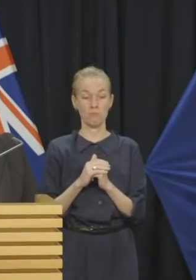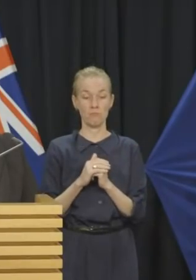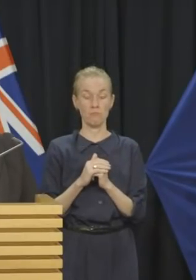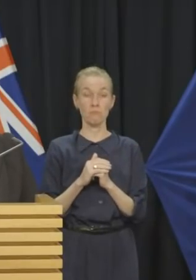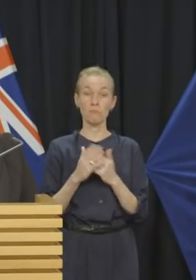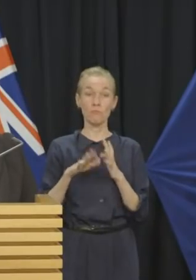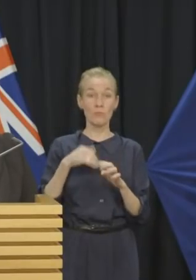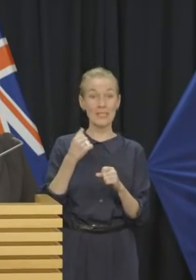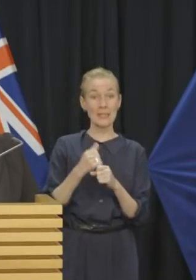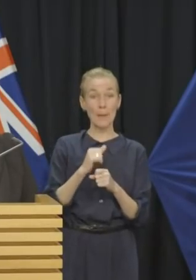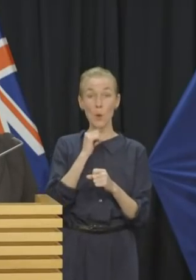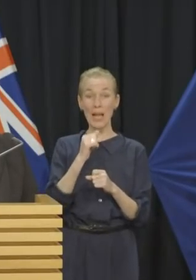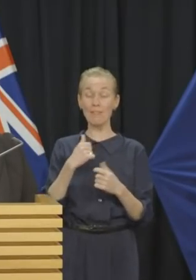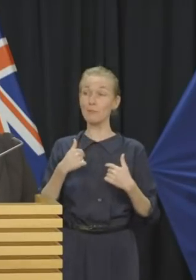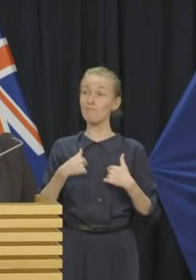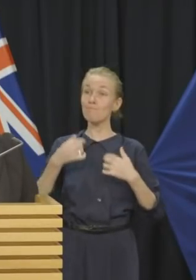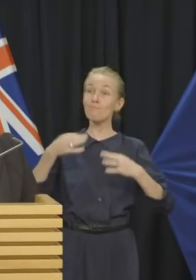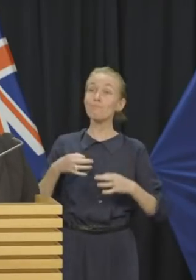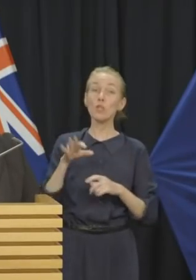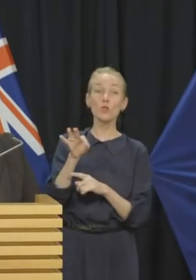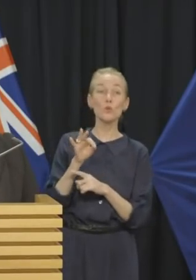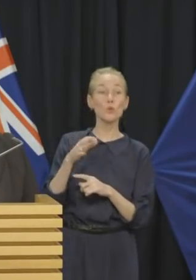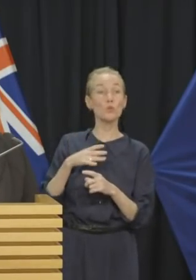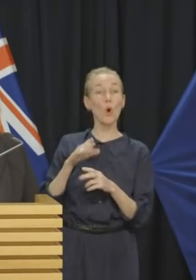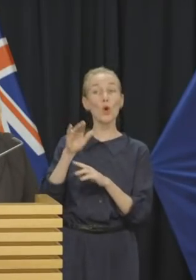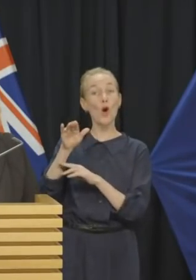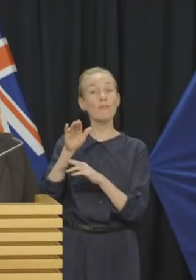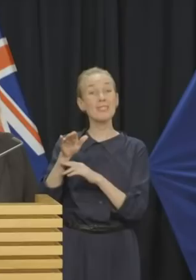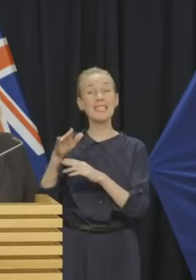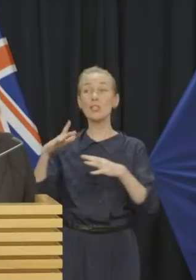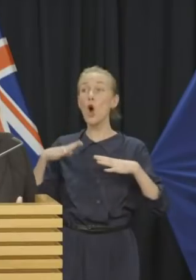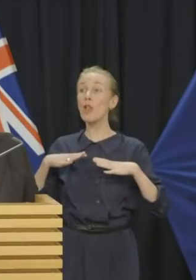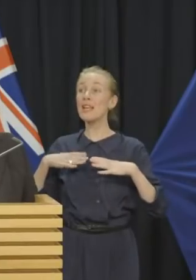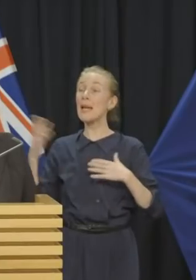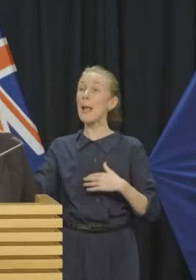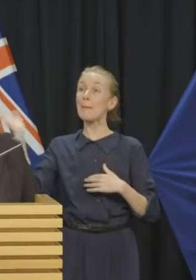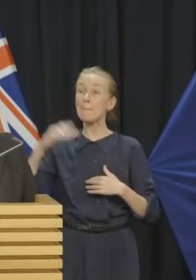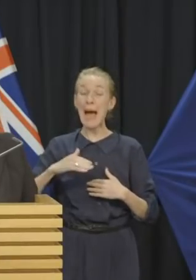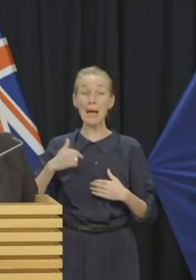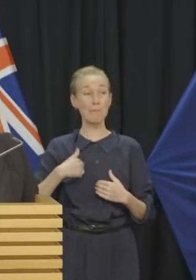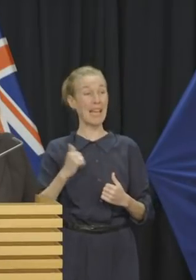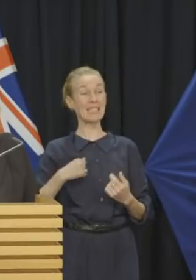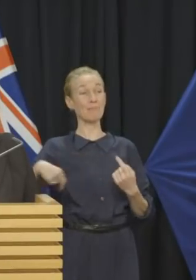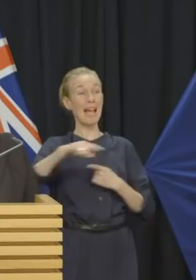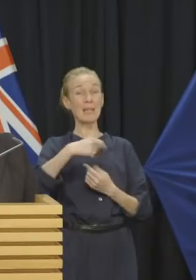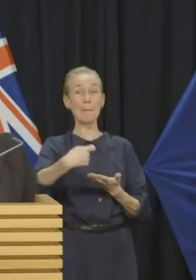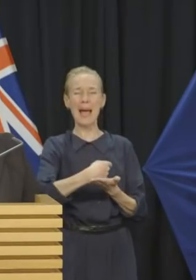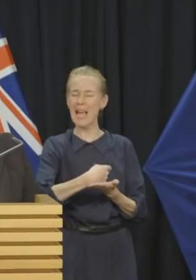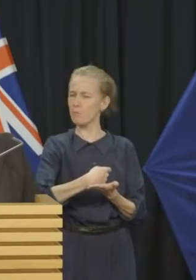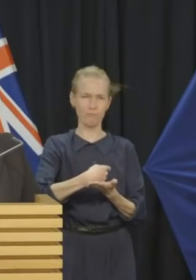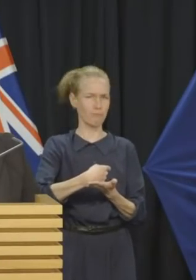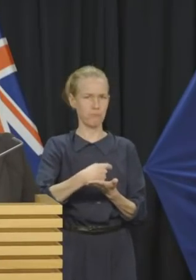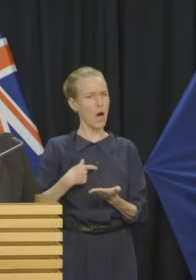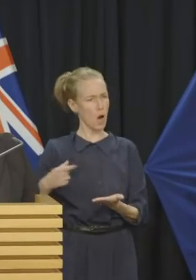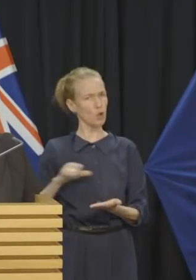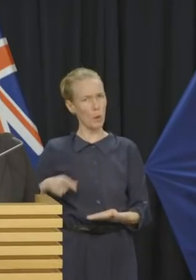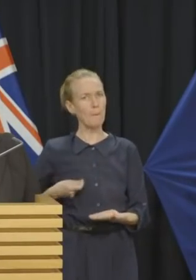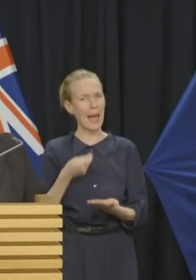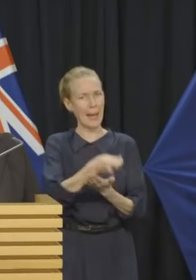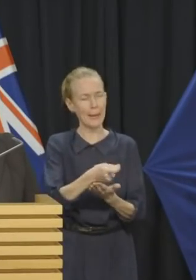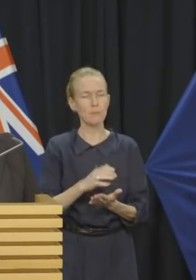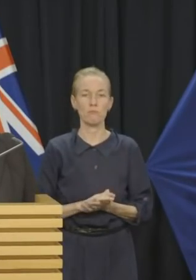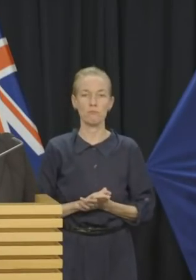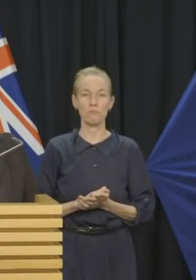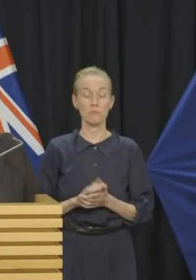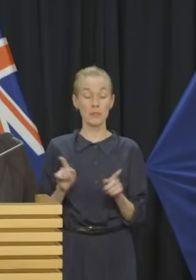that we factored in isolation at the end of it. I think if someone's been going overseas on a business trip, likewise it